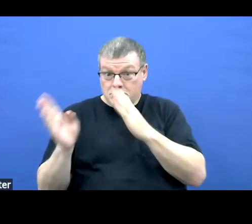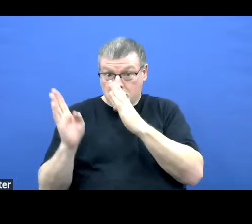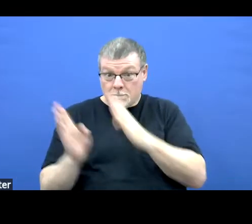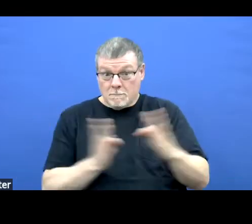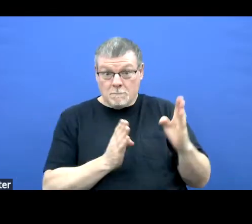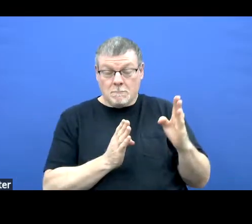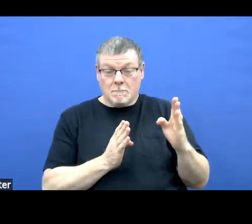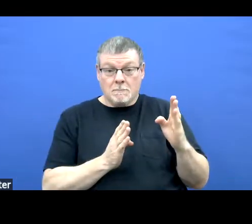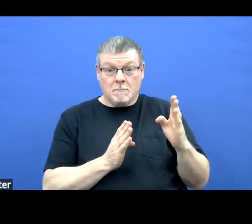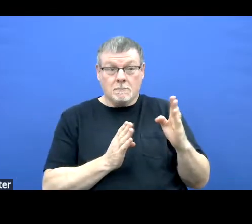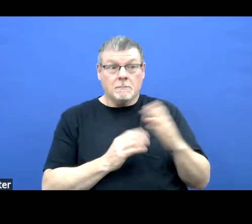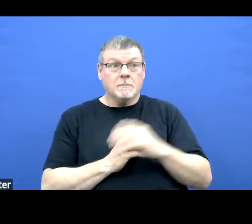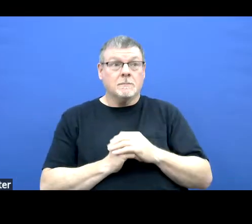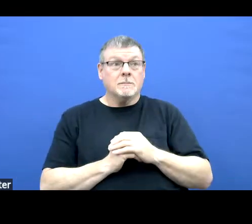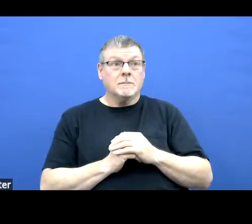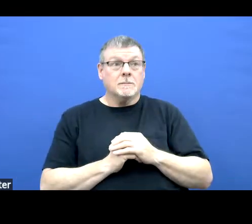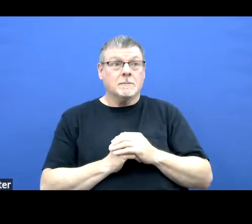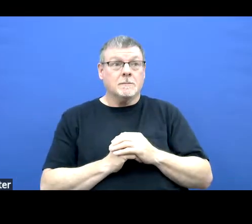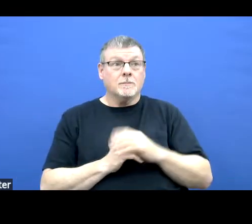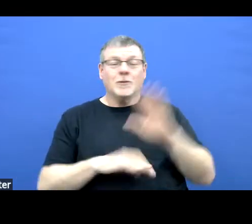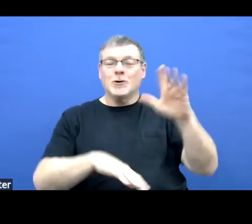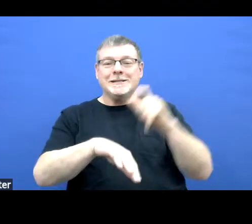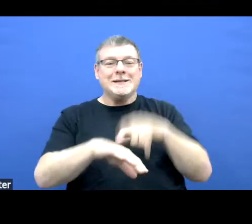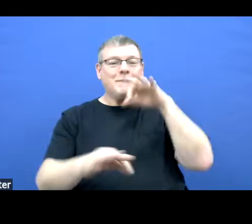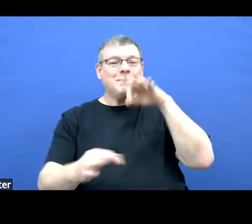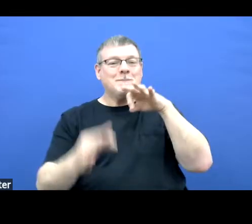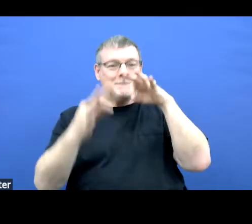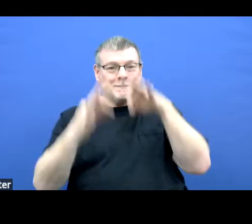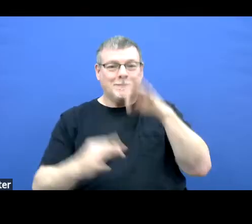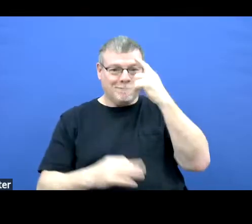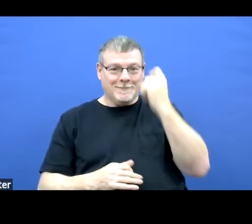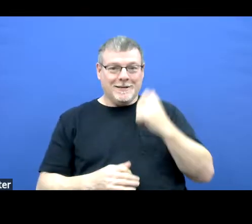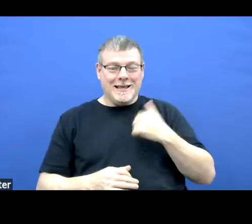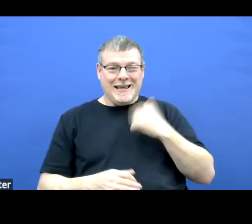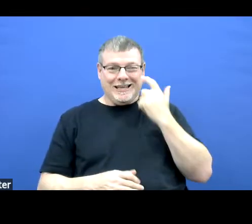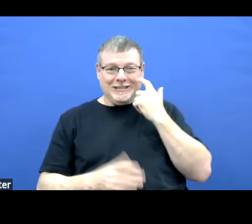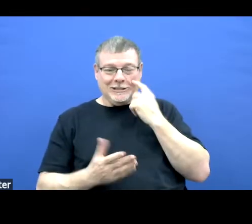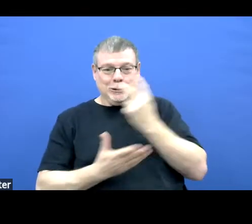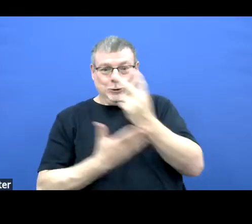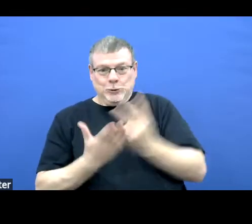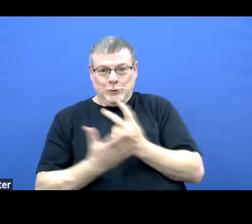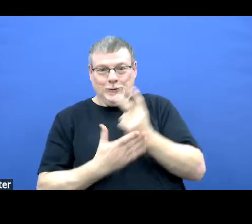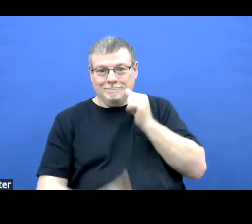to? So your timing is perfect because I've spent a couple hours